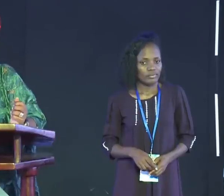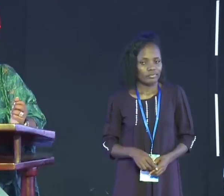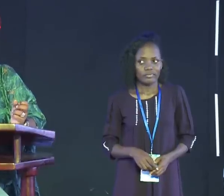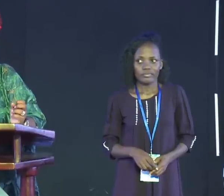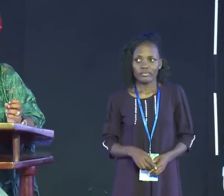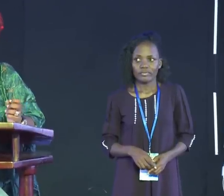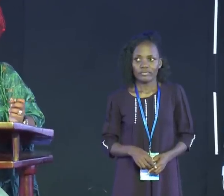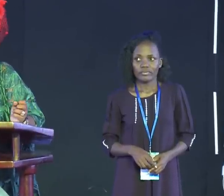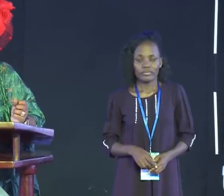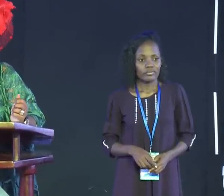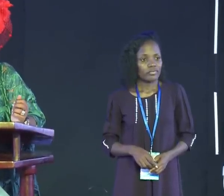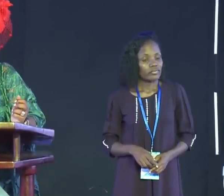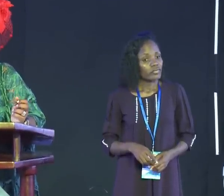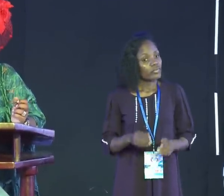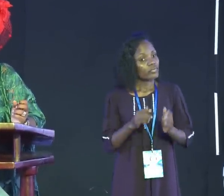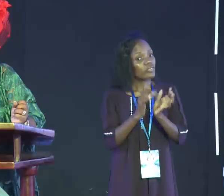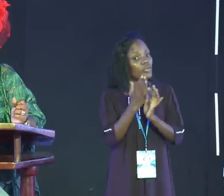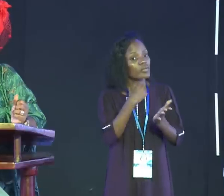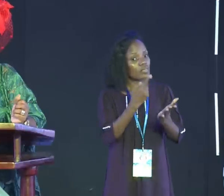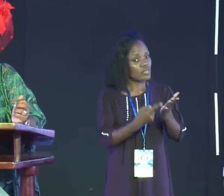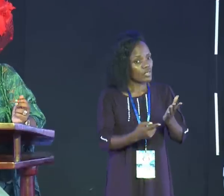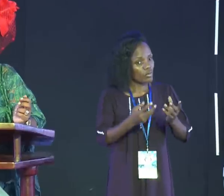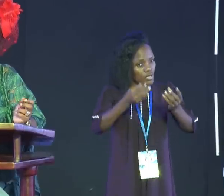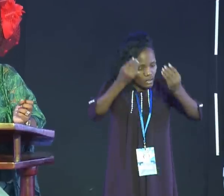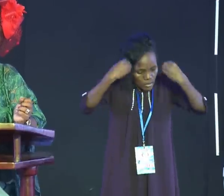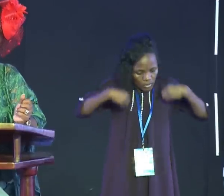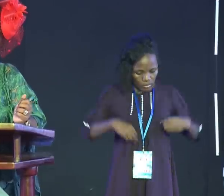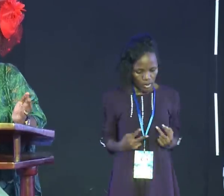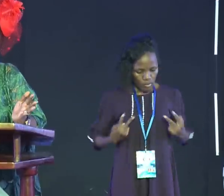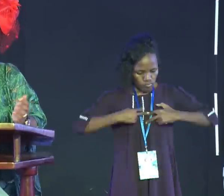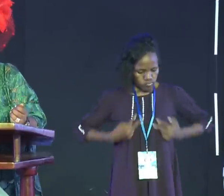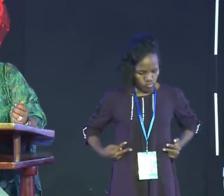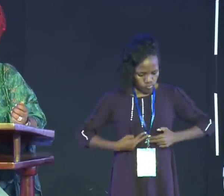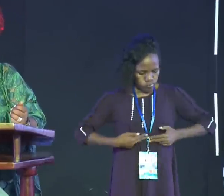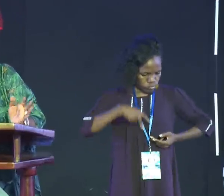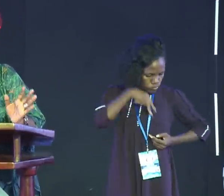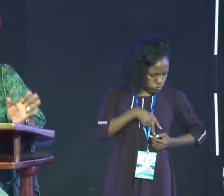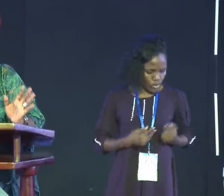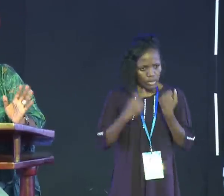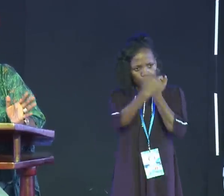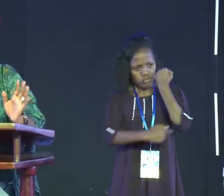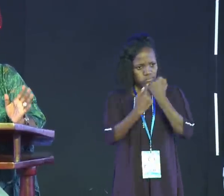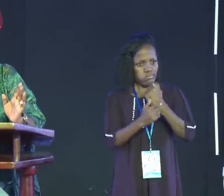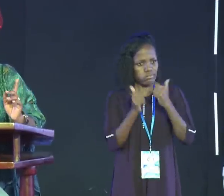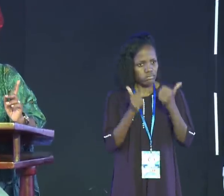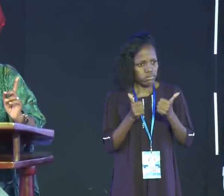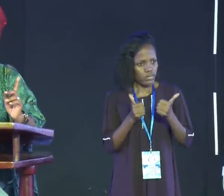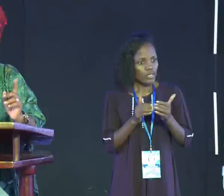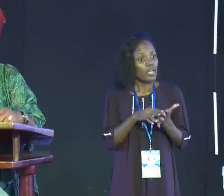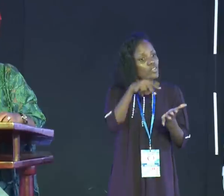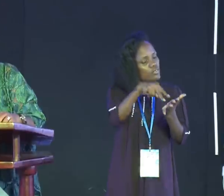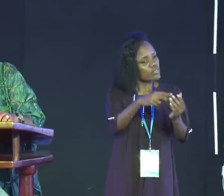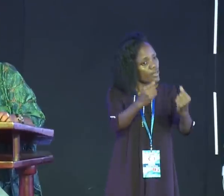Agambye mwambale ebyokulwanyisa. He has said, put on the armor. Musobole okuyimirira ku lunaku